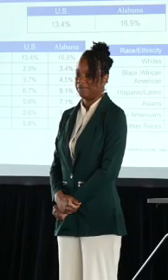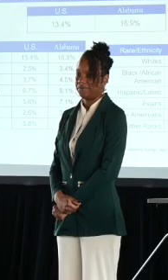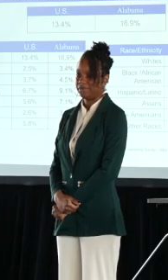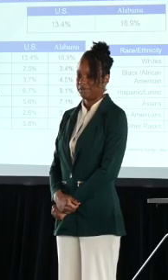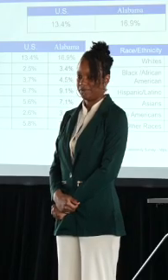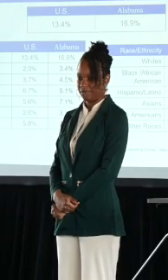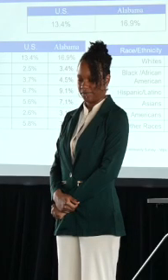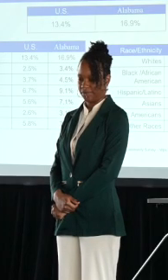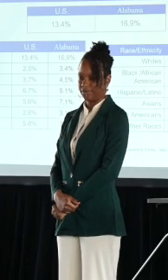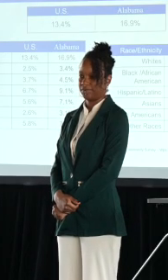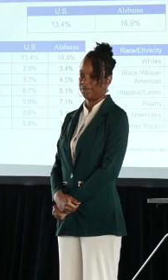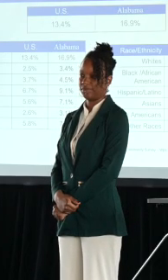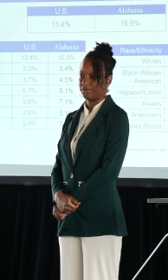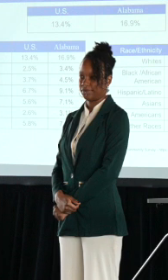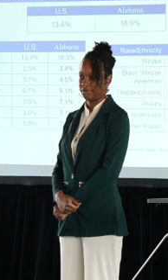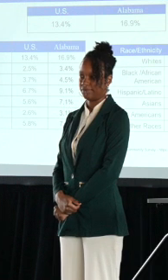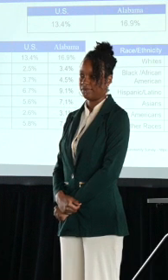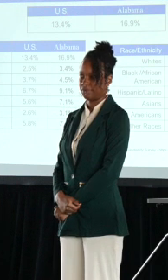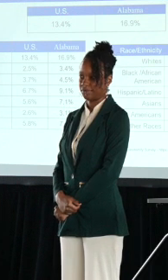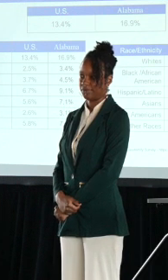disability, as we all know, can affect anybody.